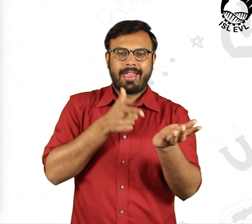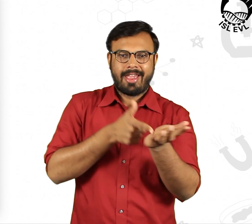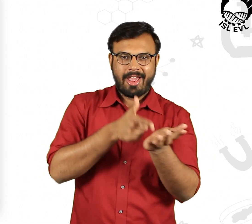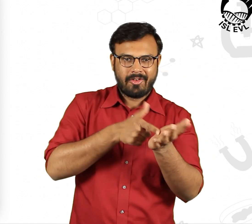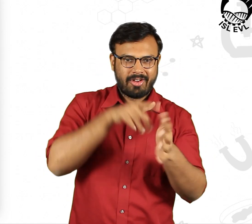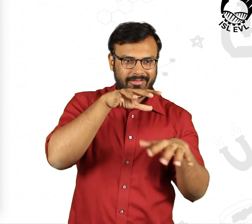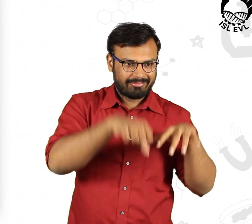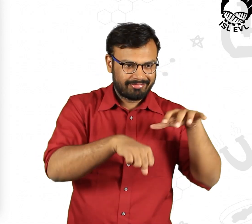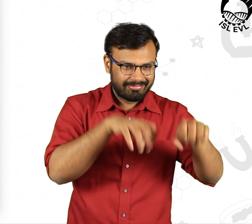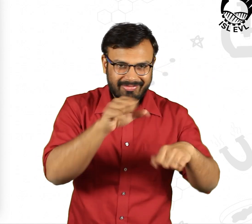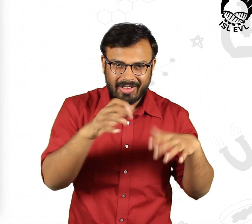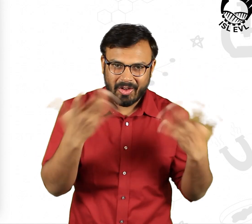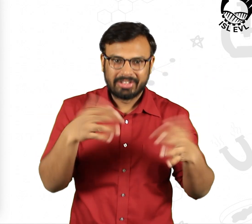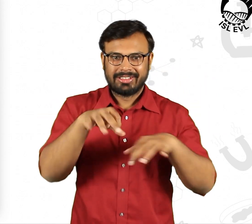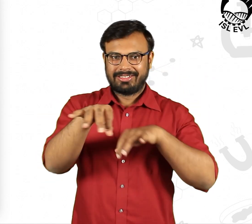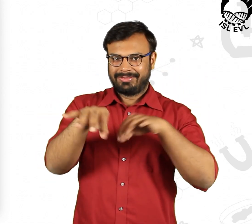villages, cities,